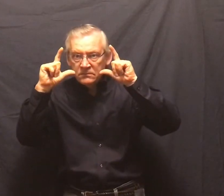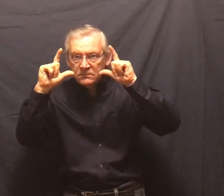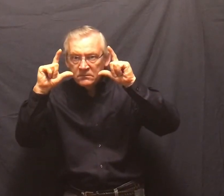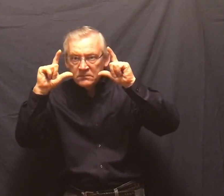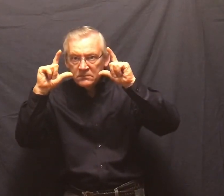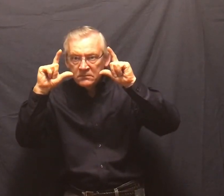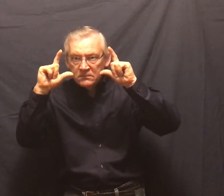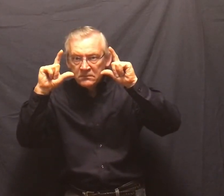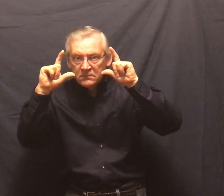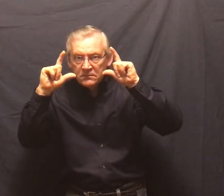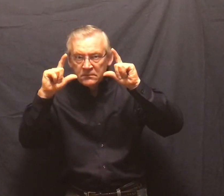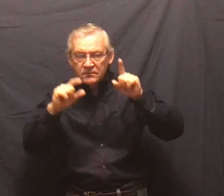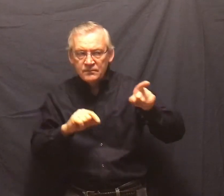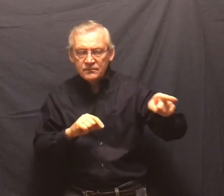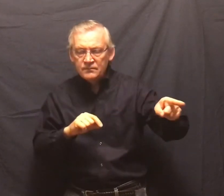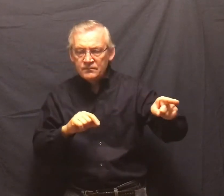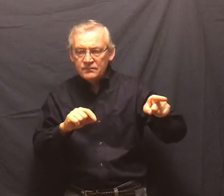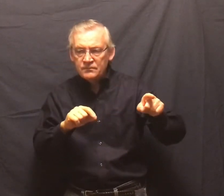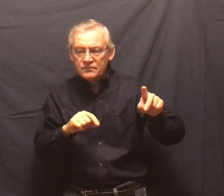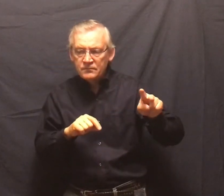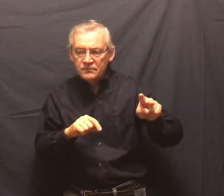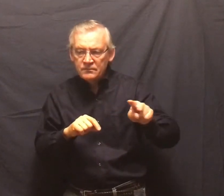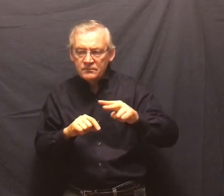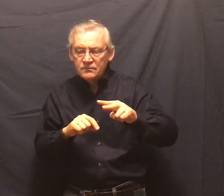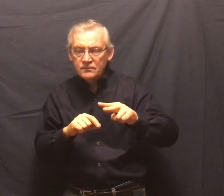He watched George carefully.